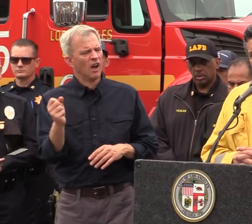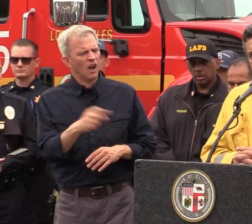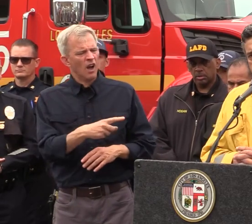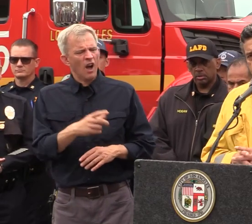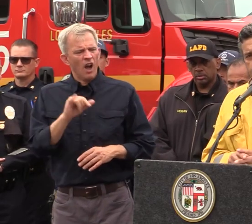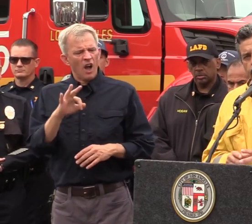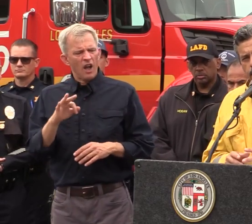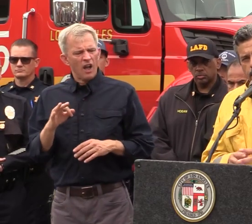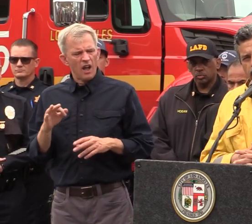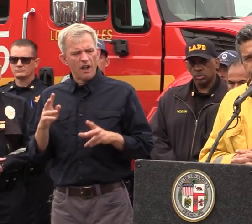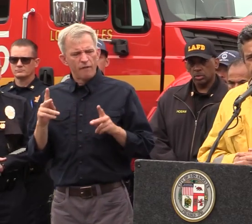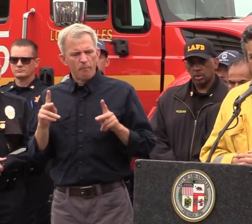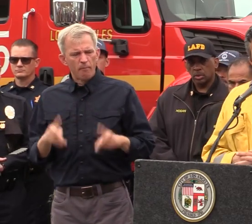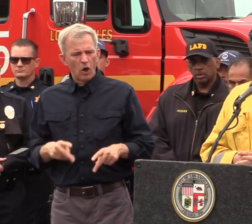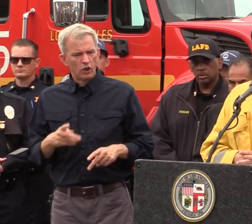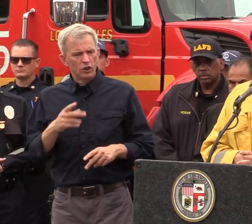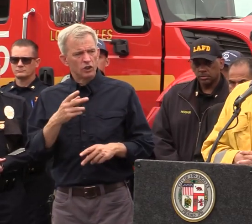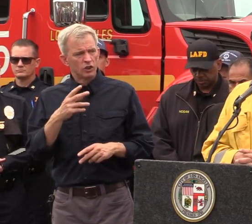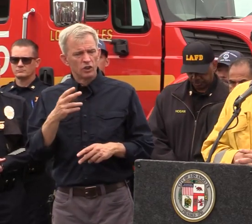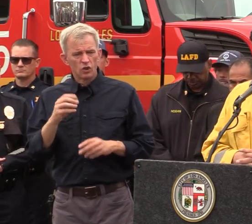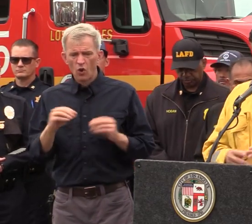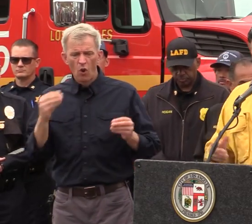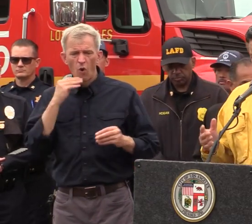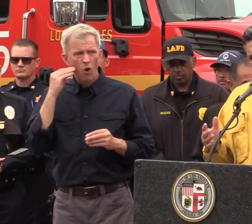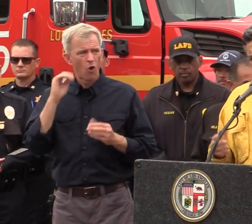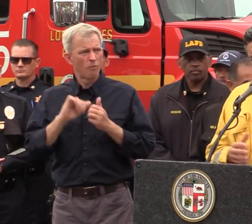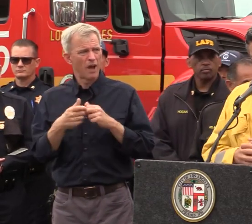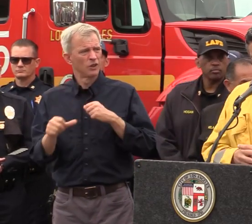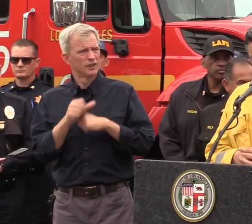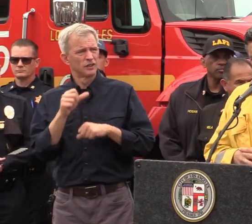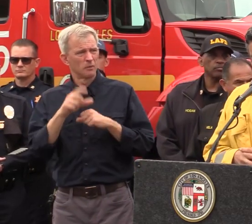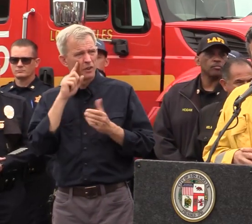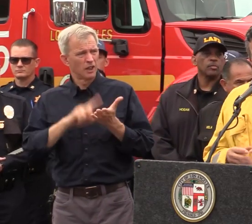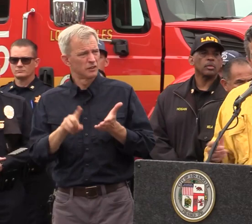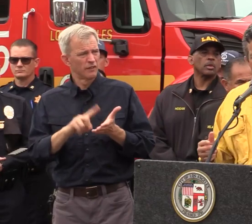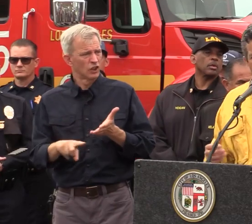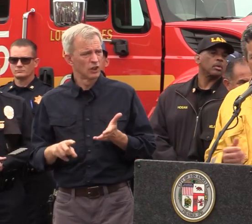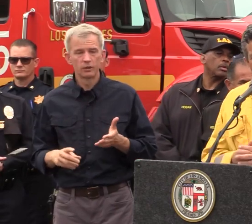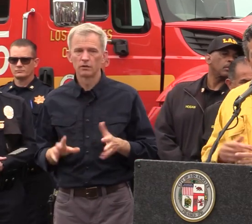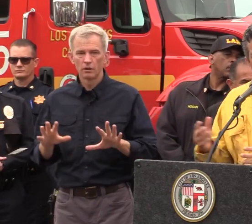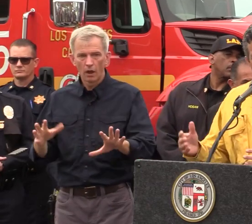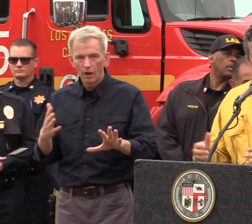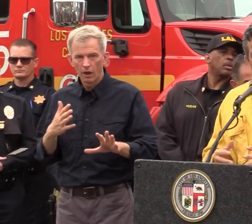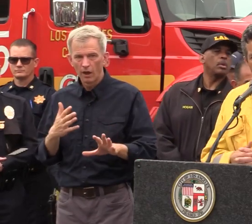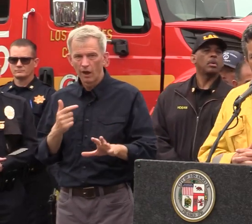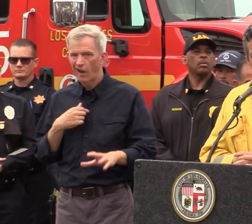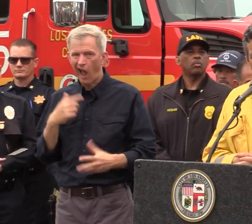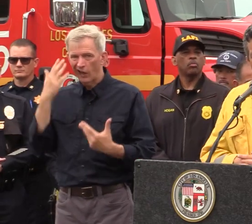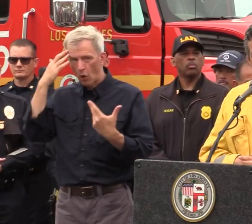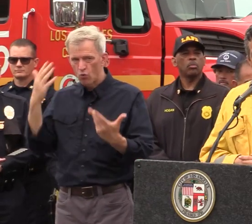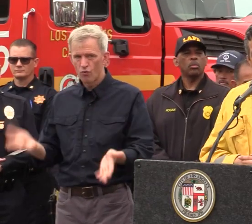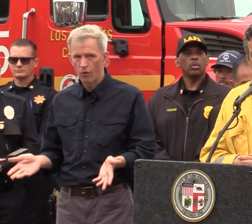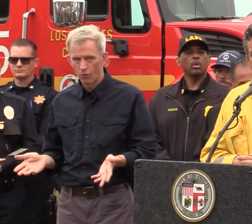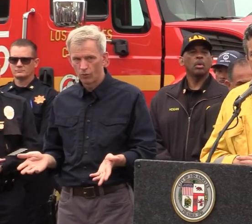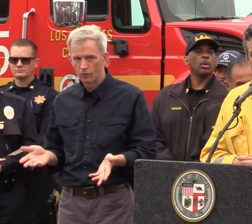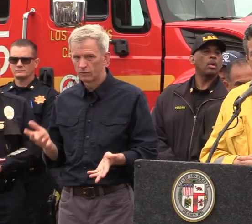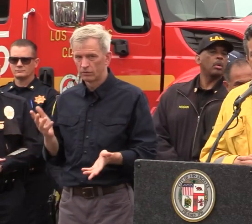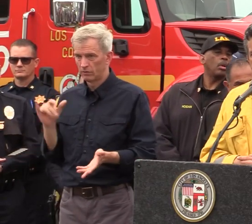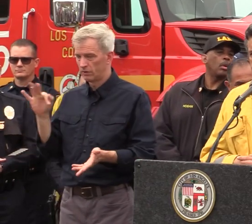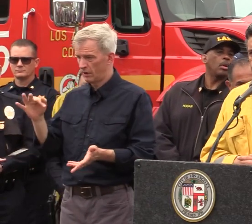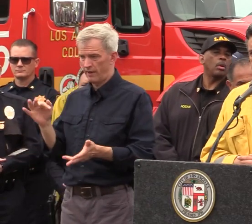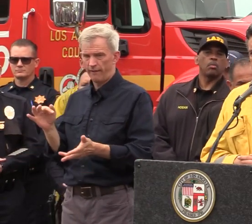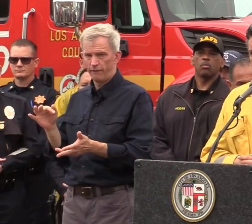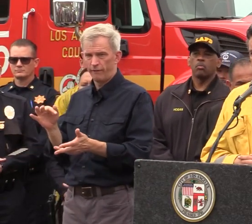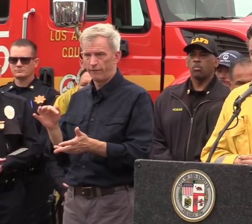that information? I'm saying I don't know. Okay. And whether it's pertinent to the investigation, I'll let our investigators figure that out. Just